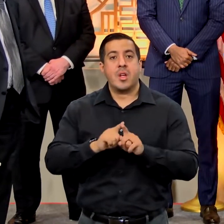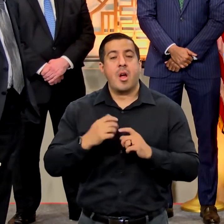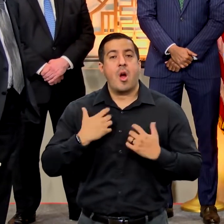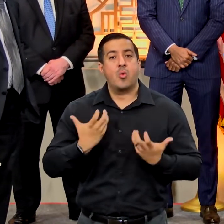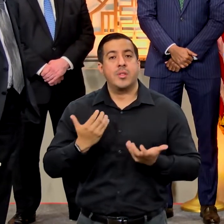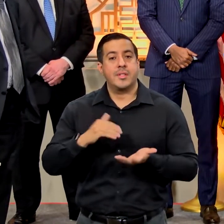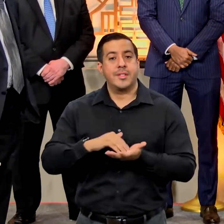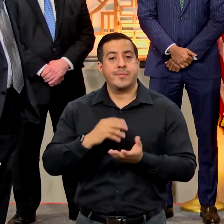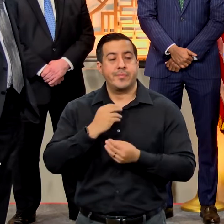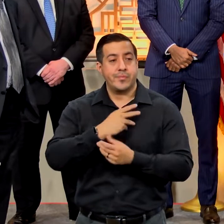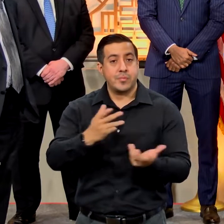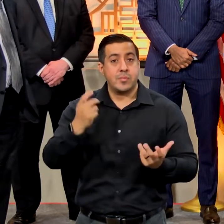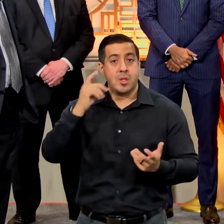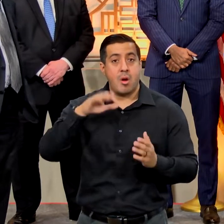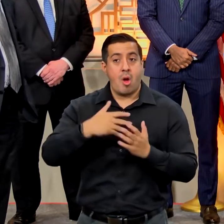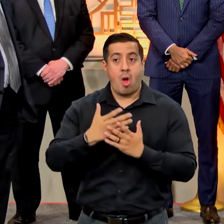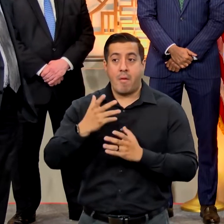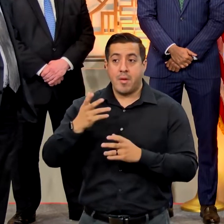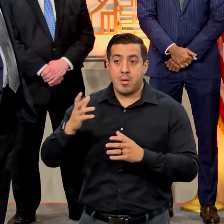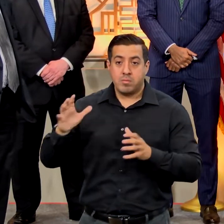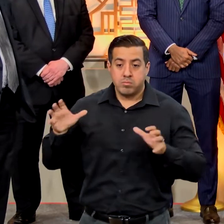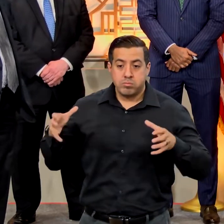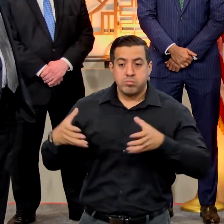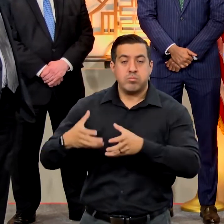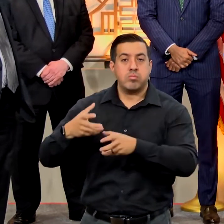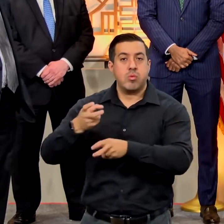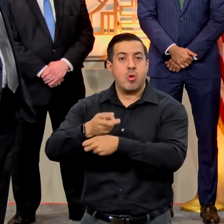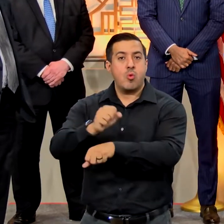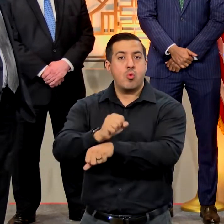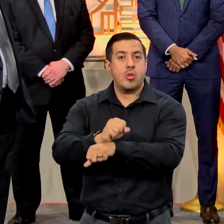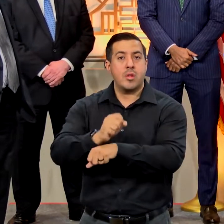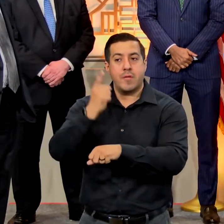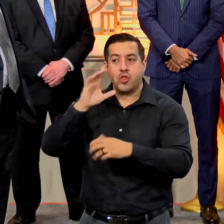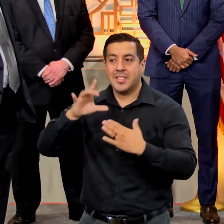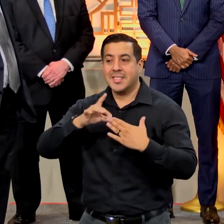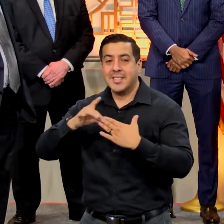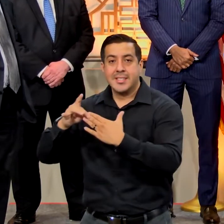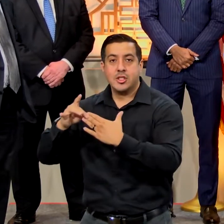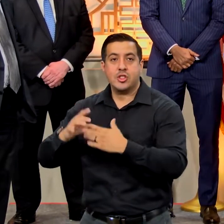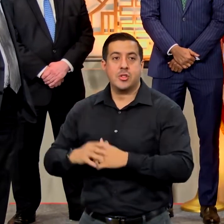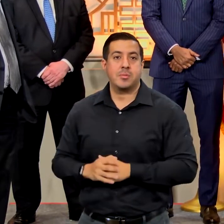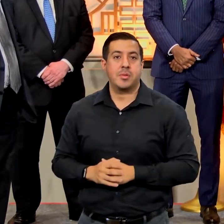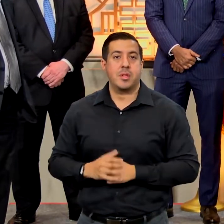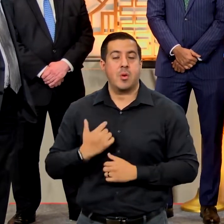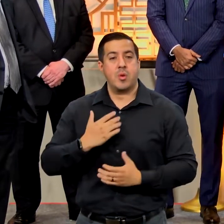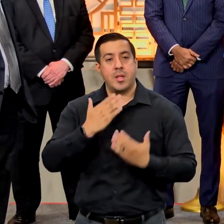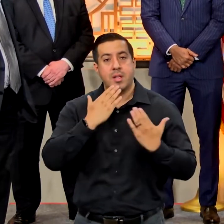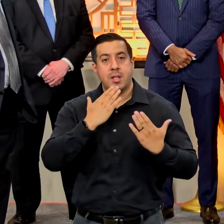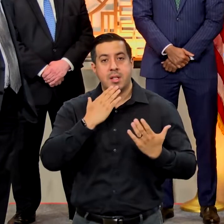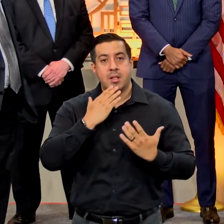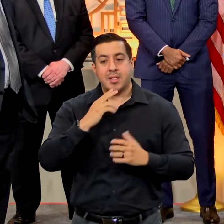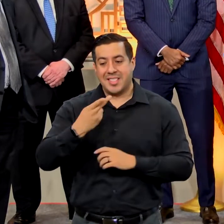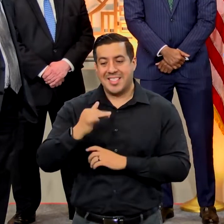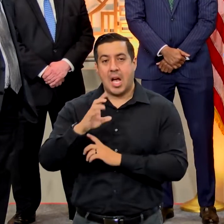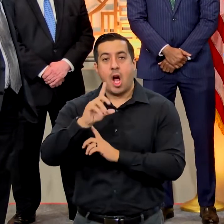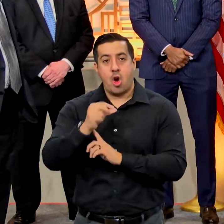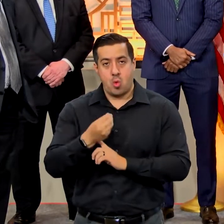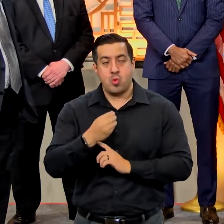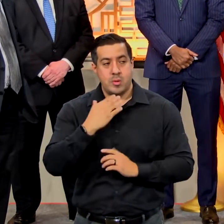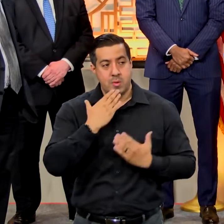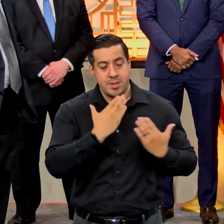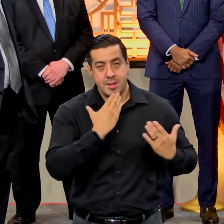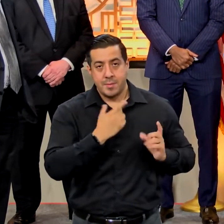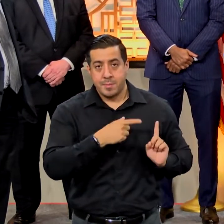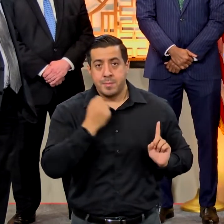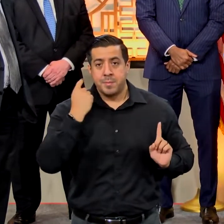that for the collective work of our leadership, I want to thank Judge Lina Hidalgo